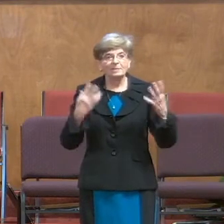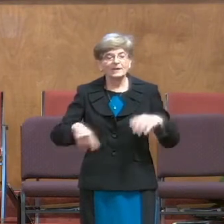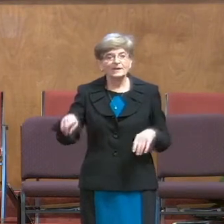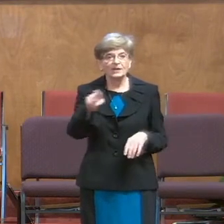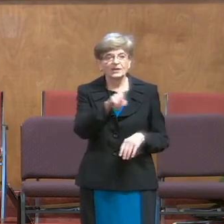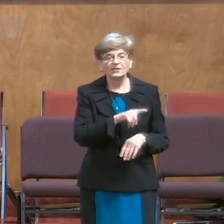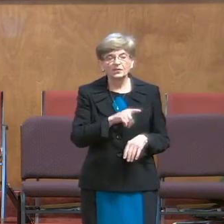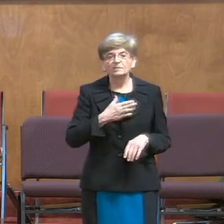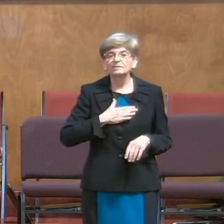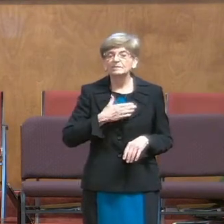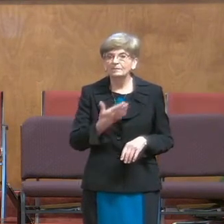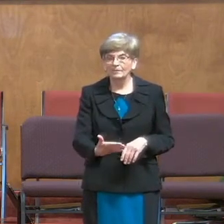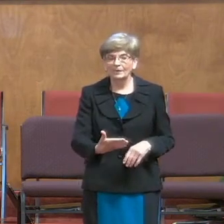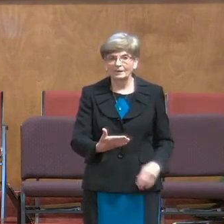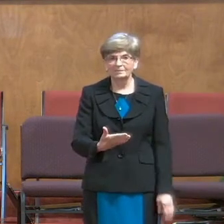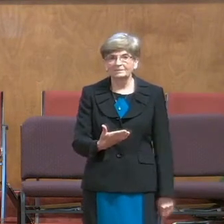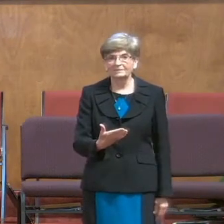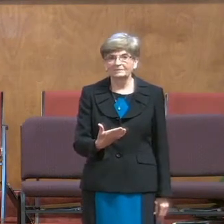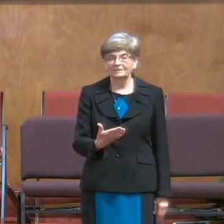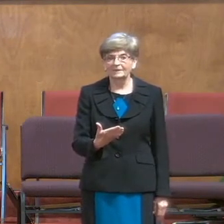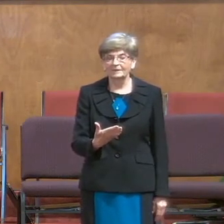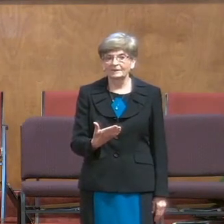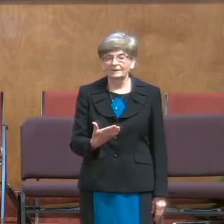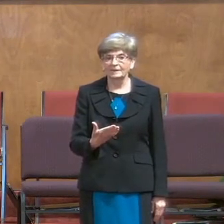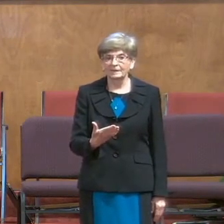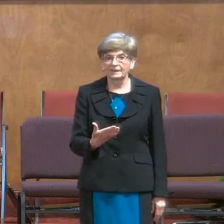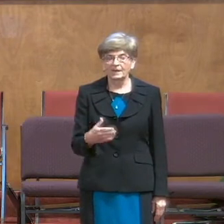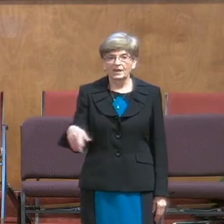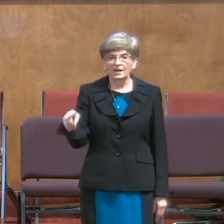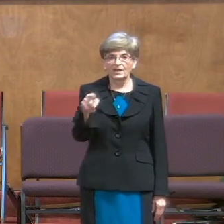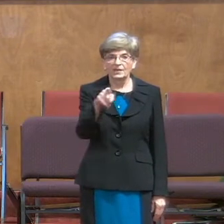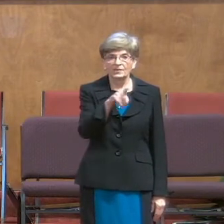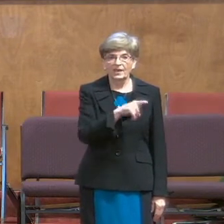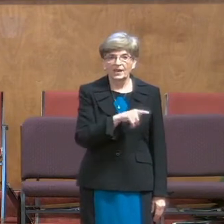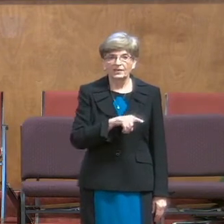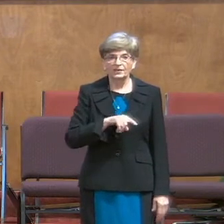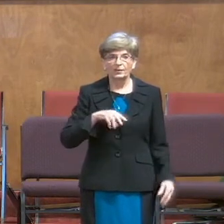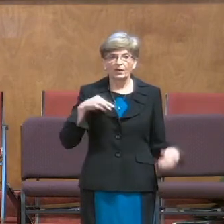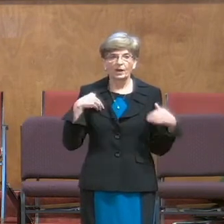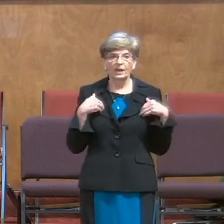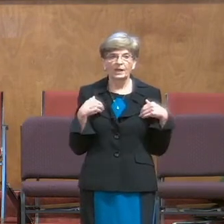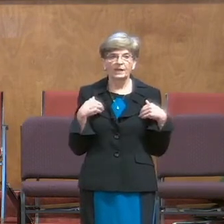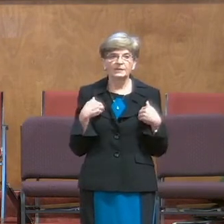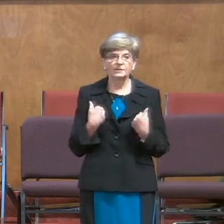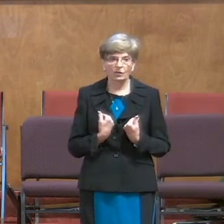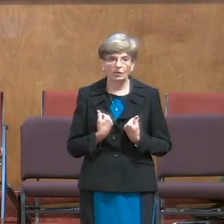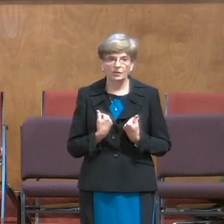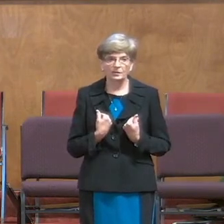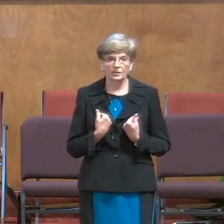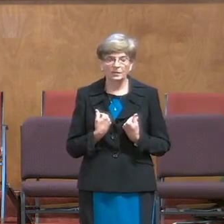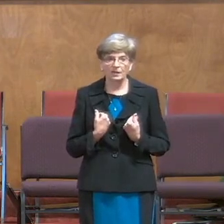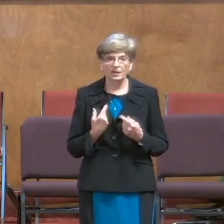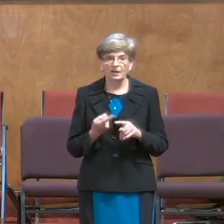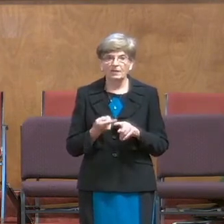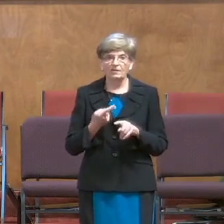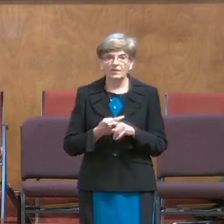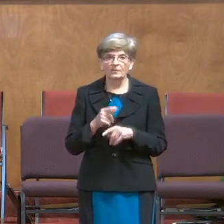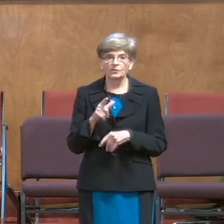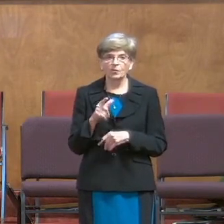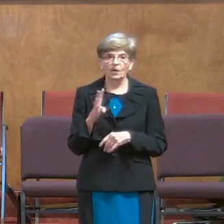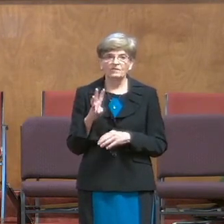you would be willing to admit that you are exhausted by the 24-hour news